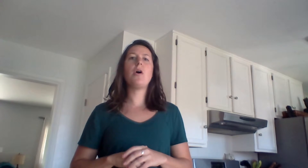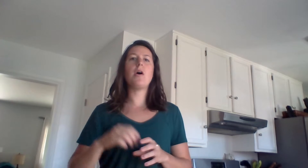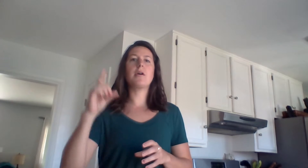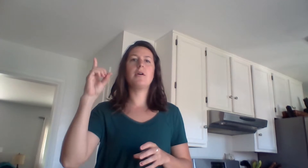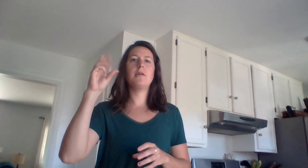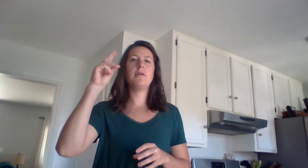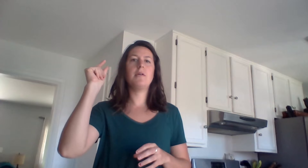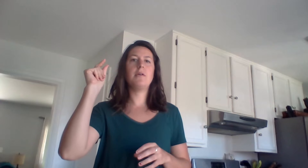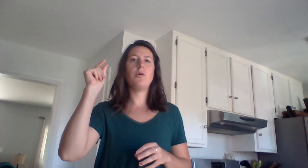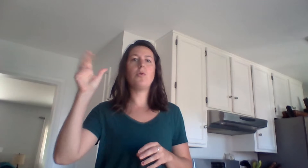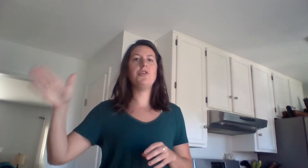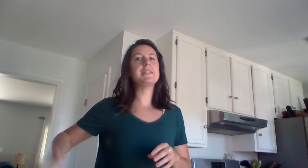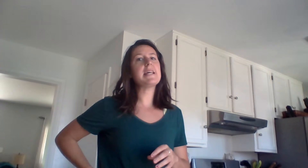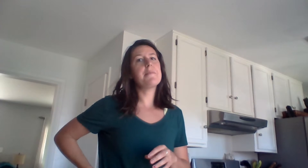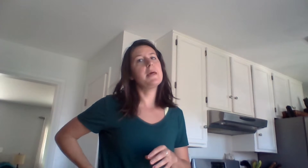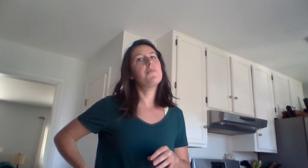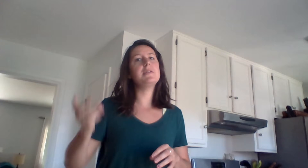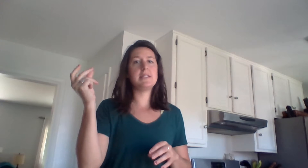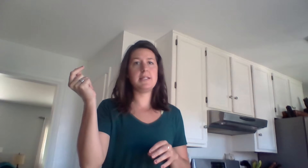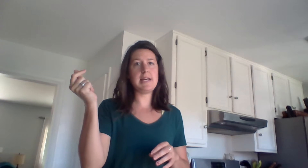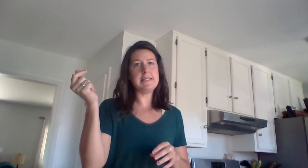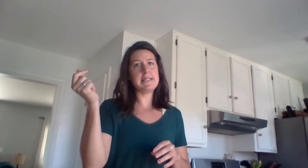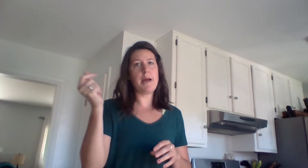dog, or you can slap the hip once and snap.